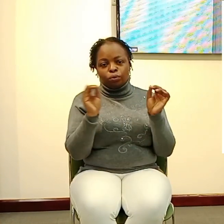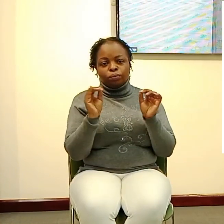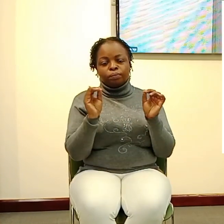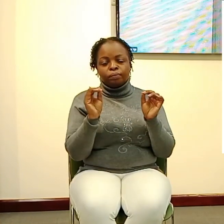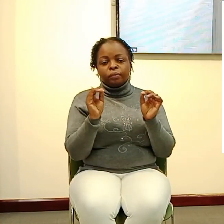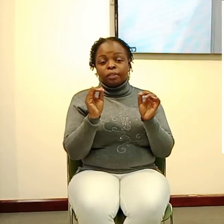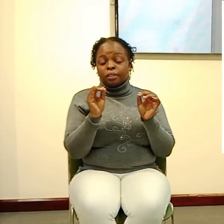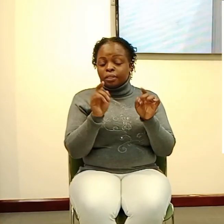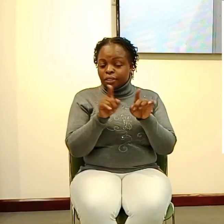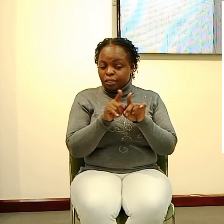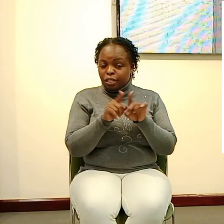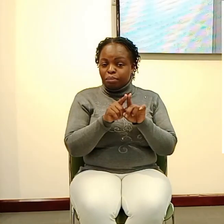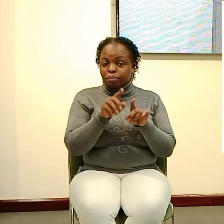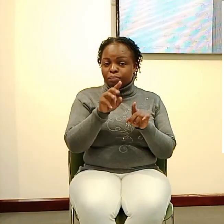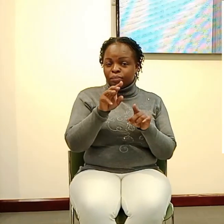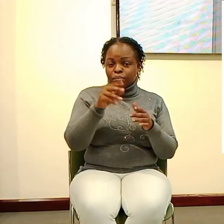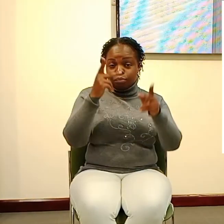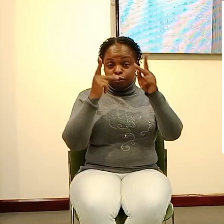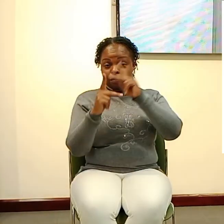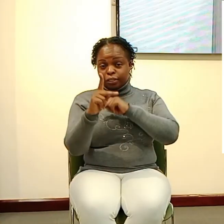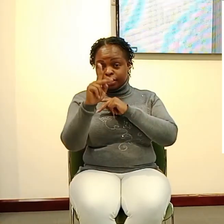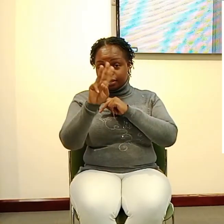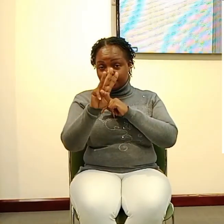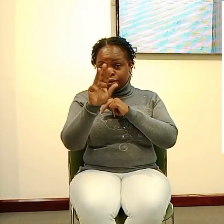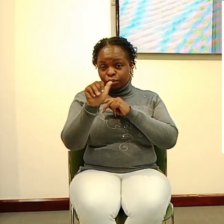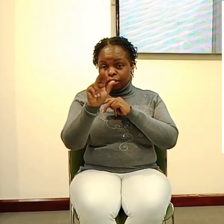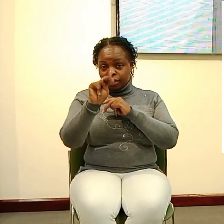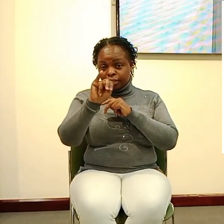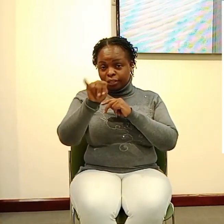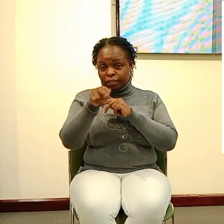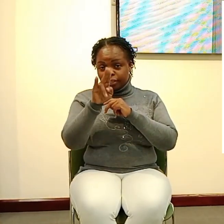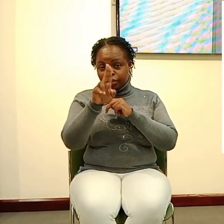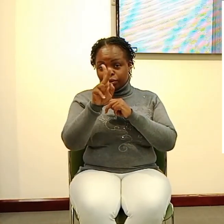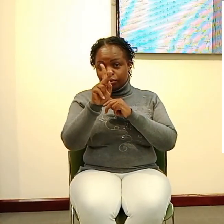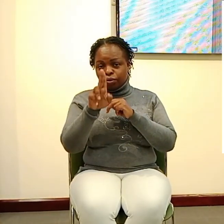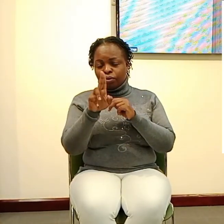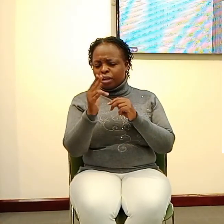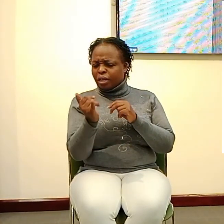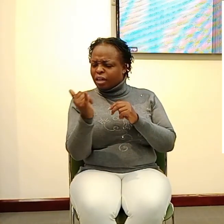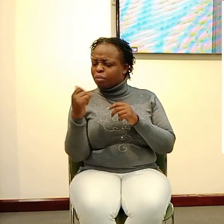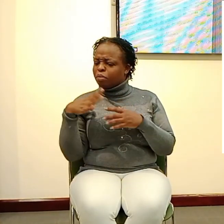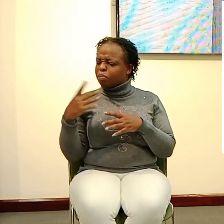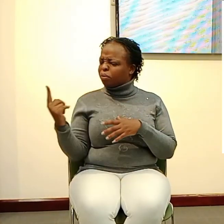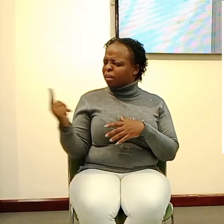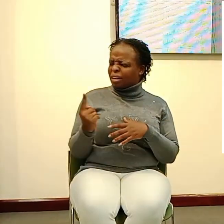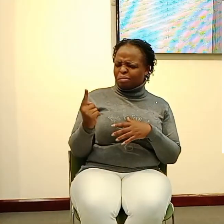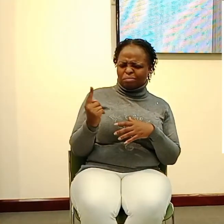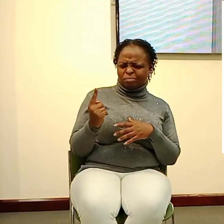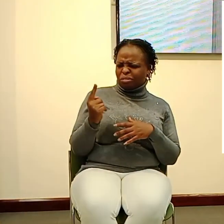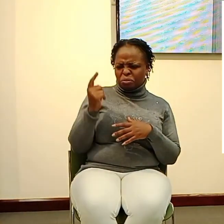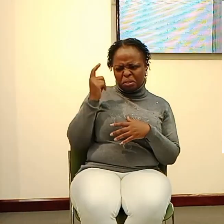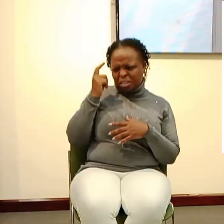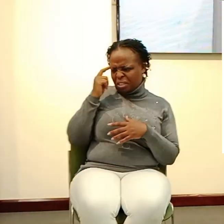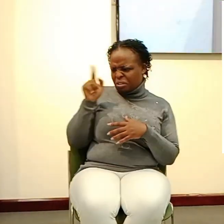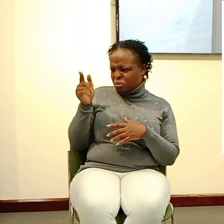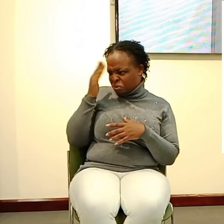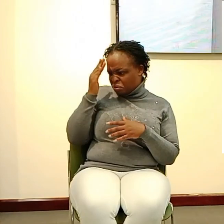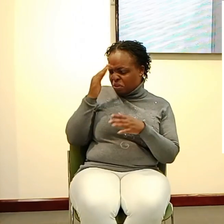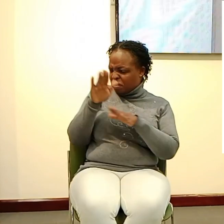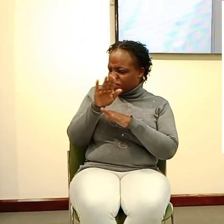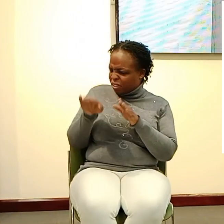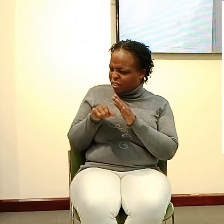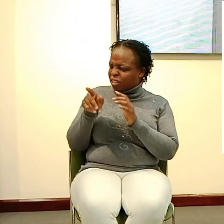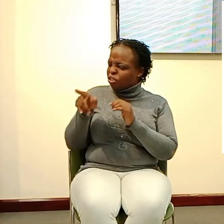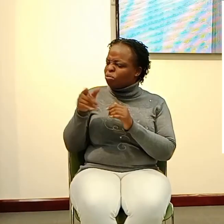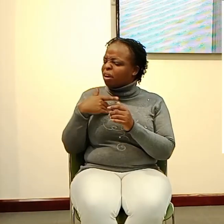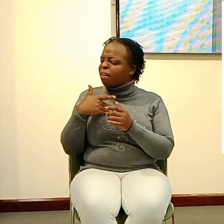know, and Professor Ajiko Kabira is the one who likes saying that because, you know, young people come and we were like you. You think you know everything, you're the ones